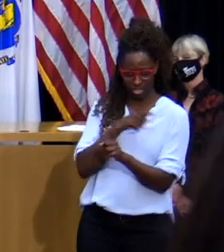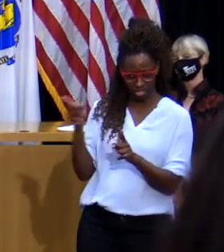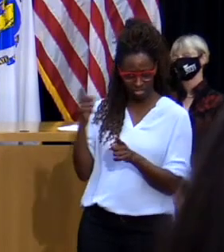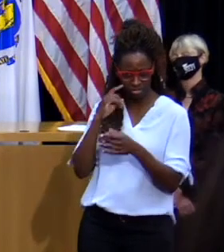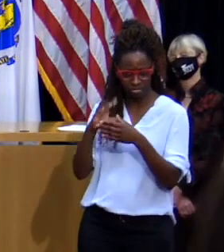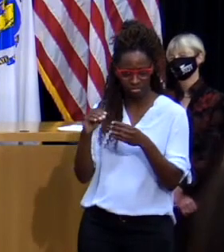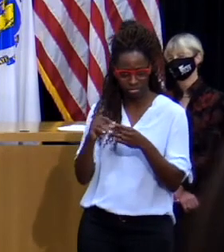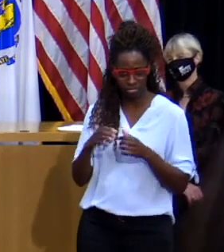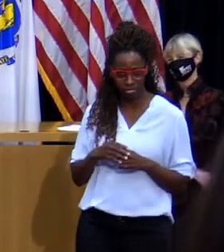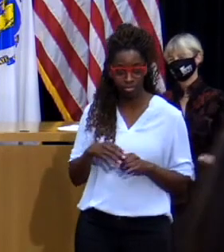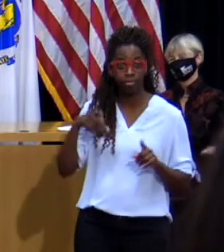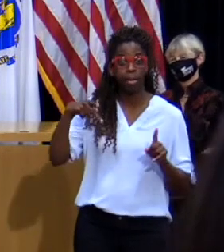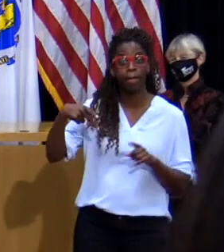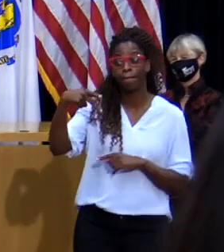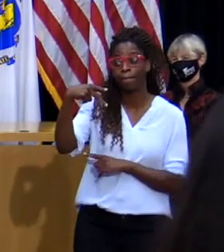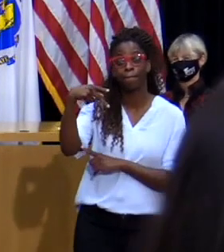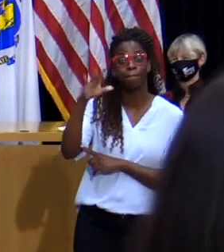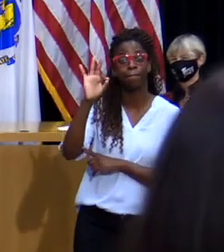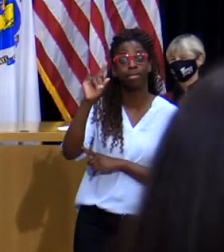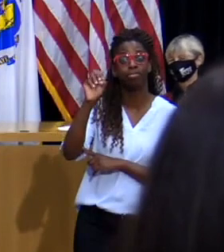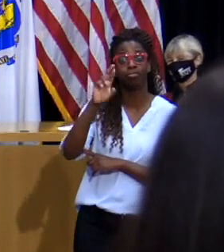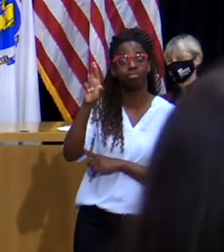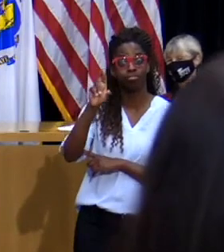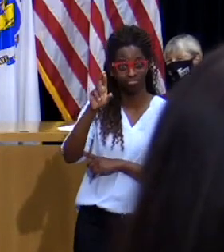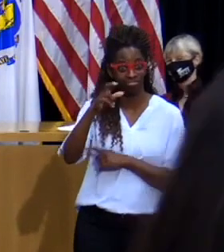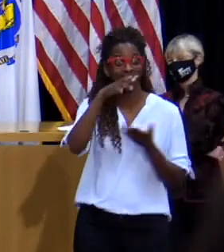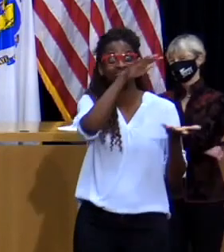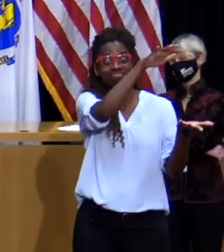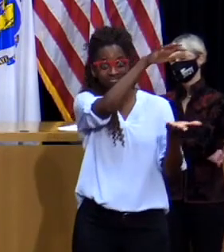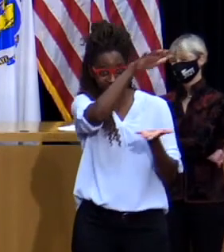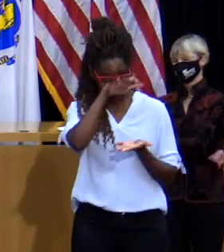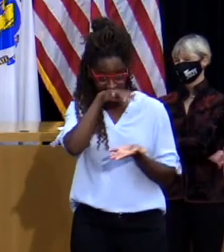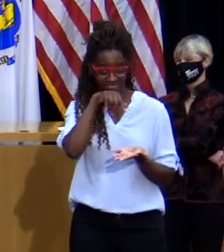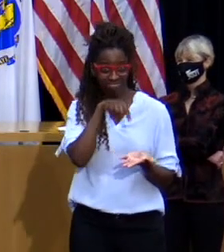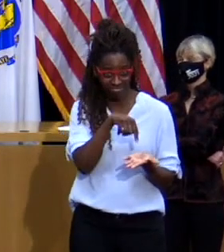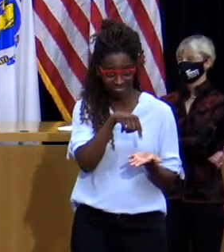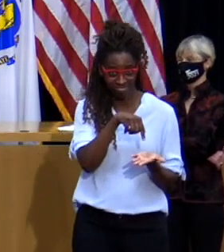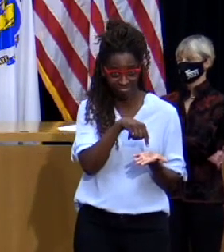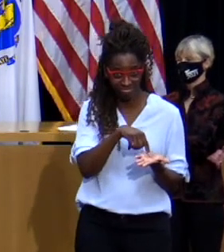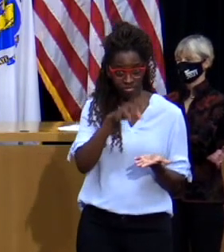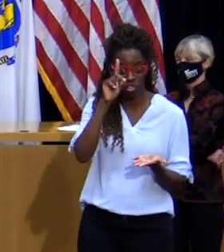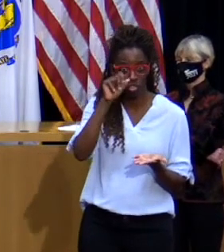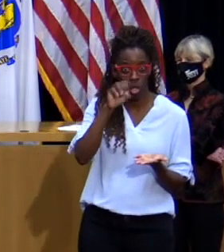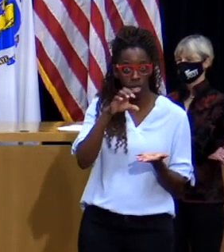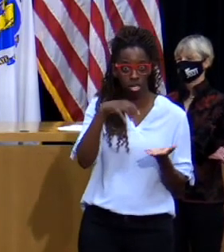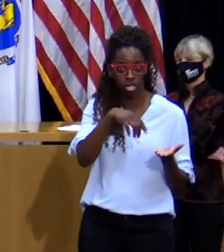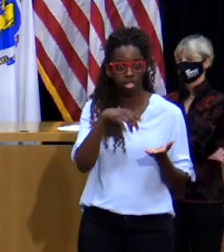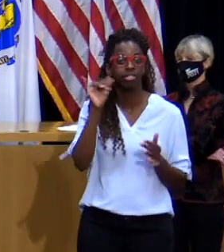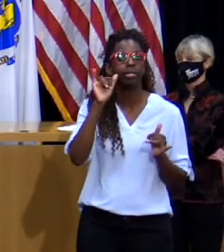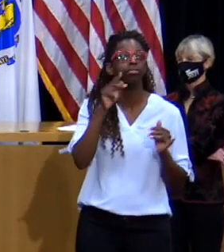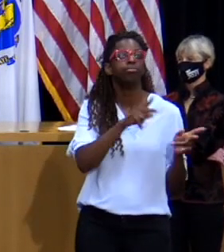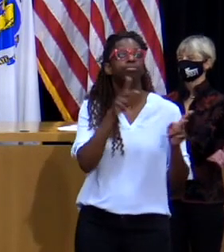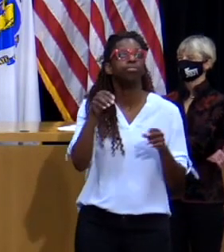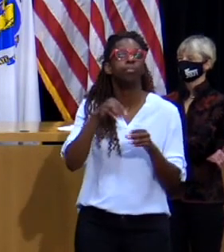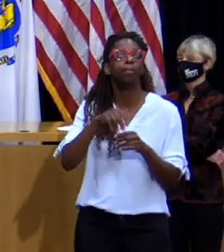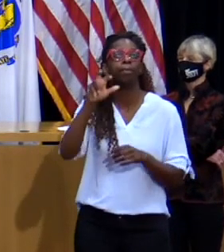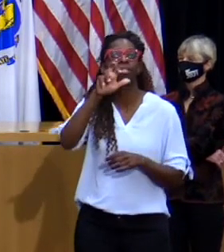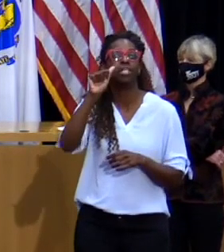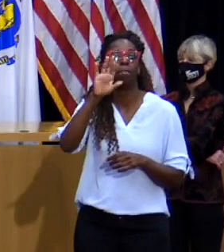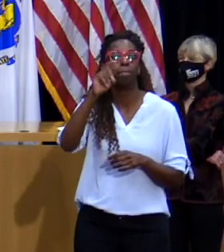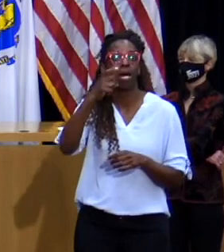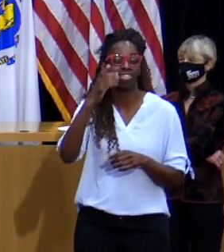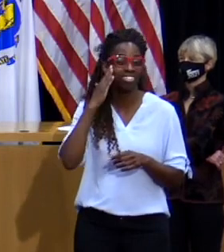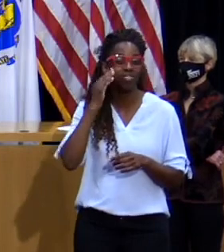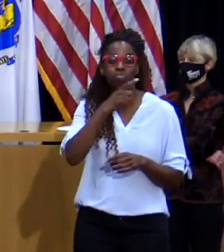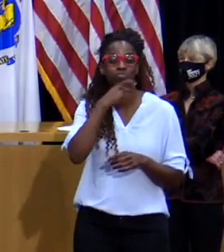box covered by dry ice, and when you open it, you might need to have the people ready to get 1,000 doses. Is that a concern? So